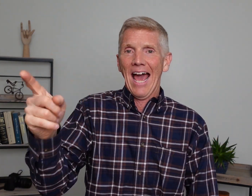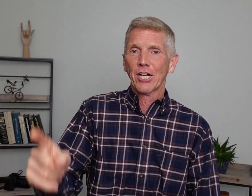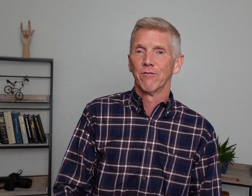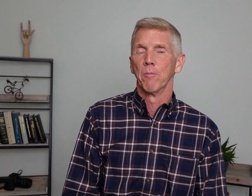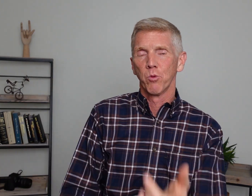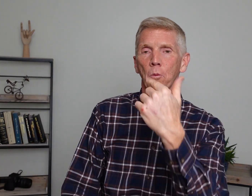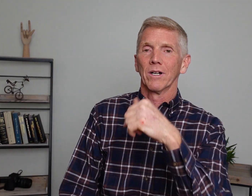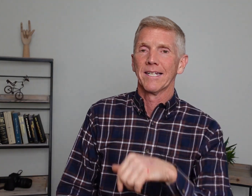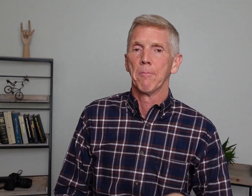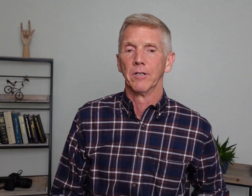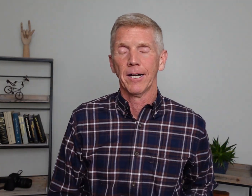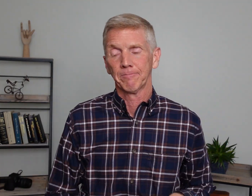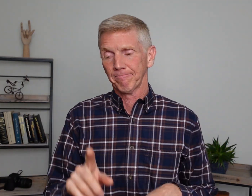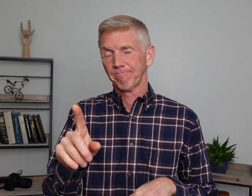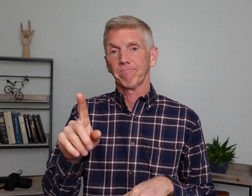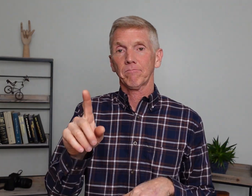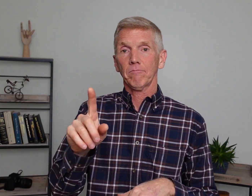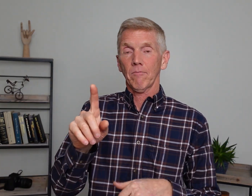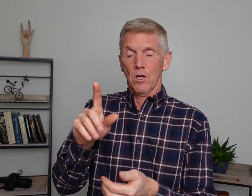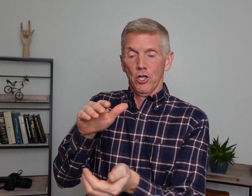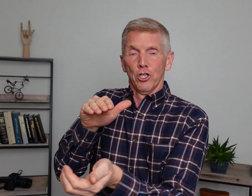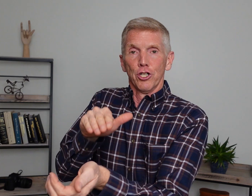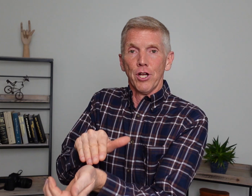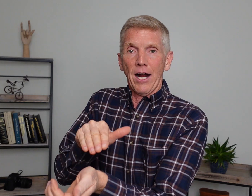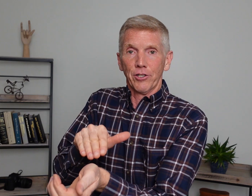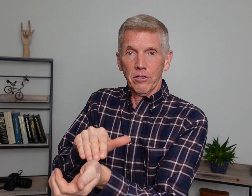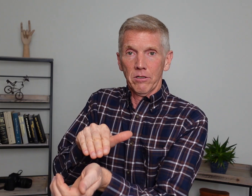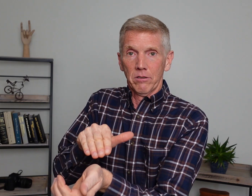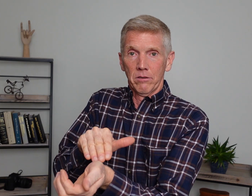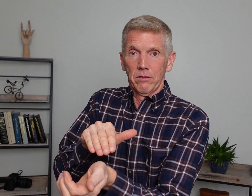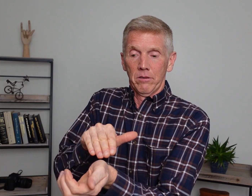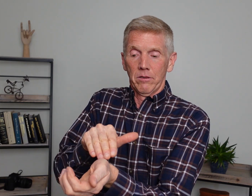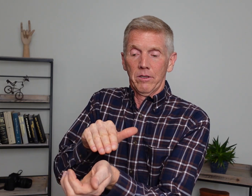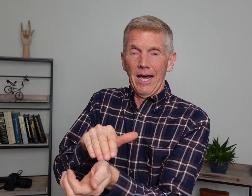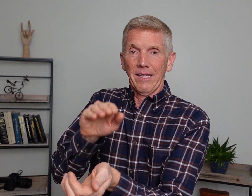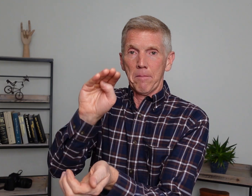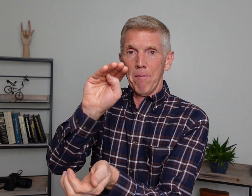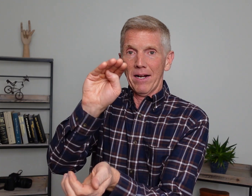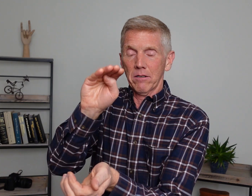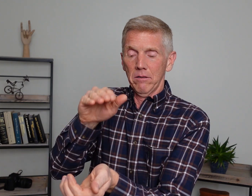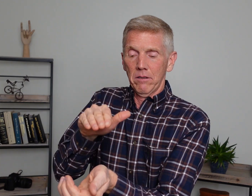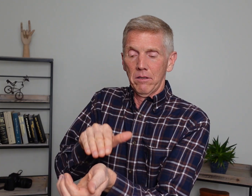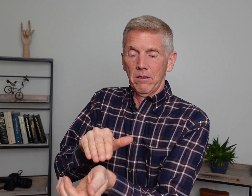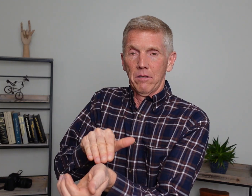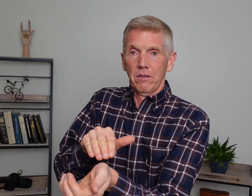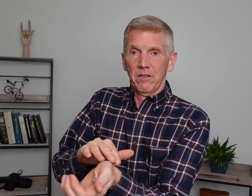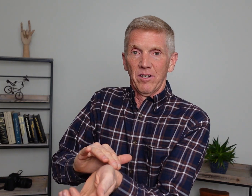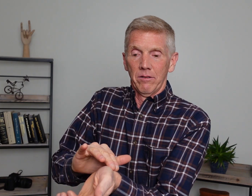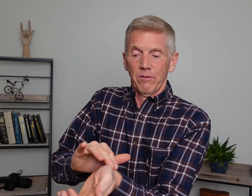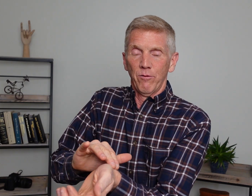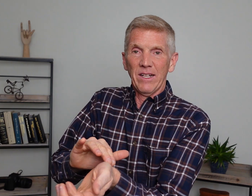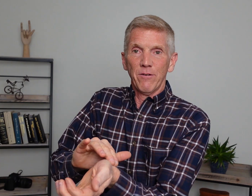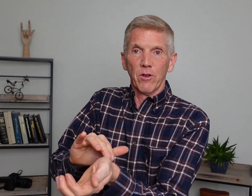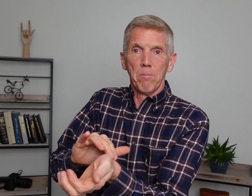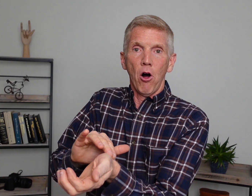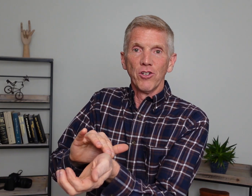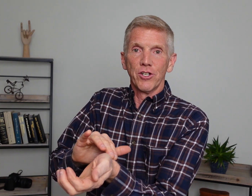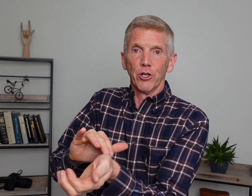action verbs. One more example, all right? Doctor, okay, like medical, feeling for the pulse in your